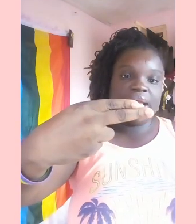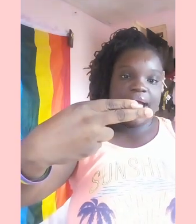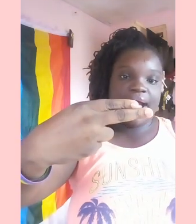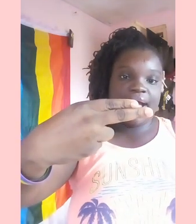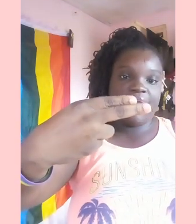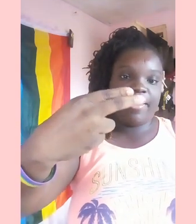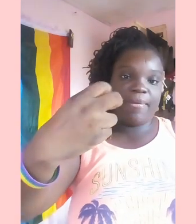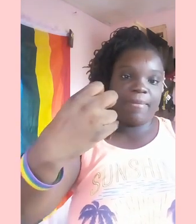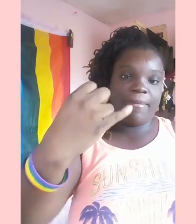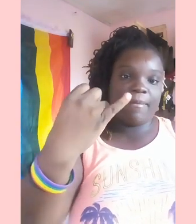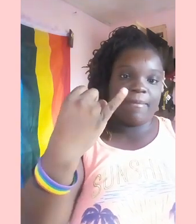I,